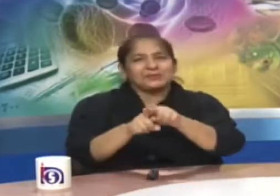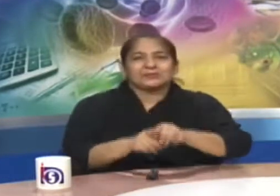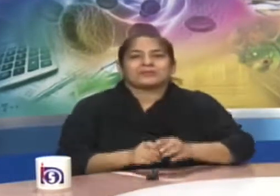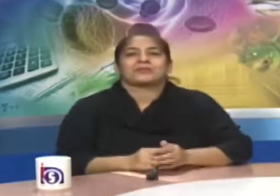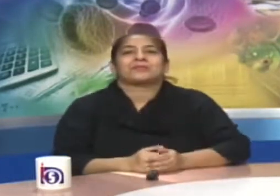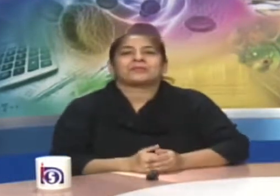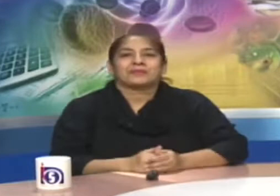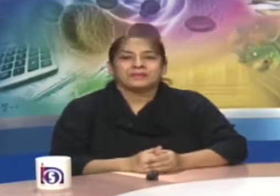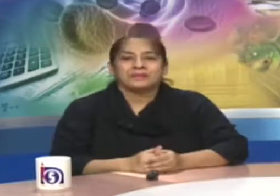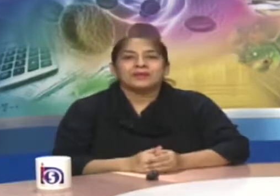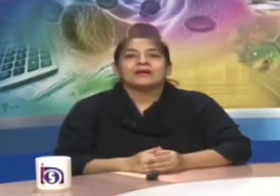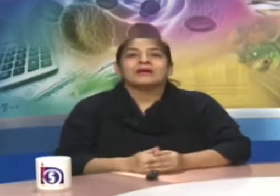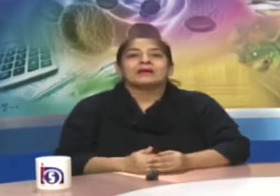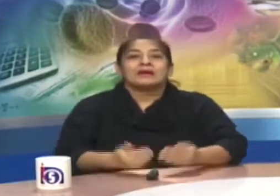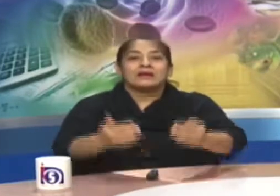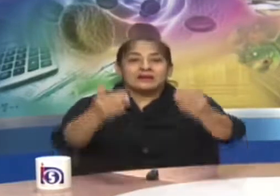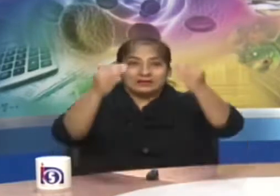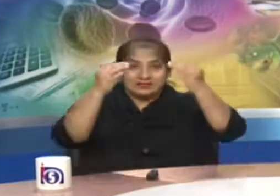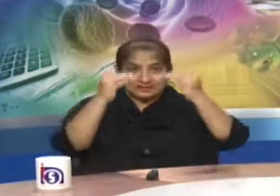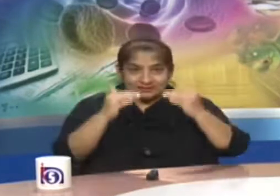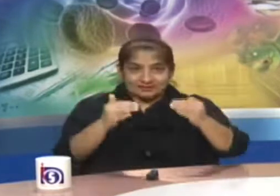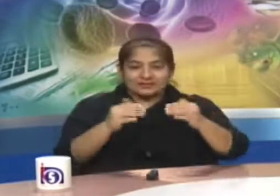And the fourth word is participant.